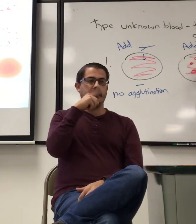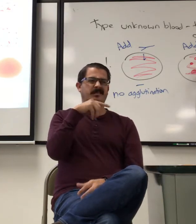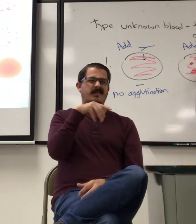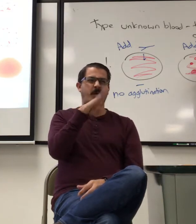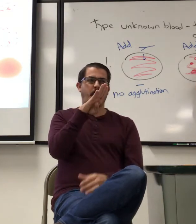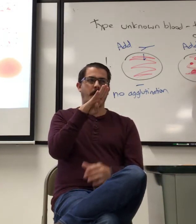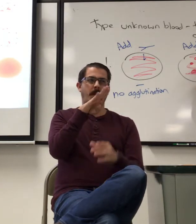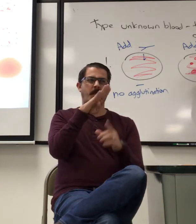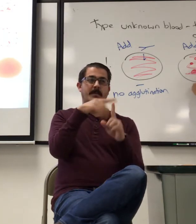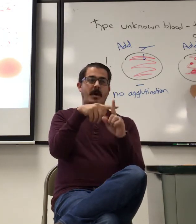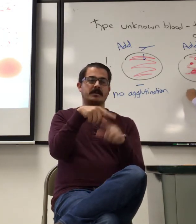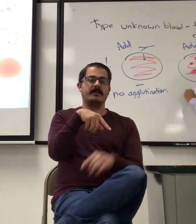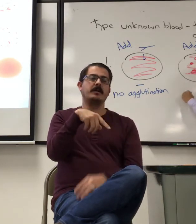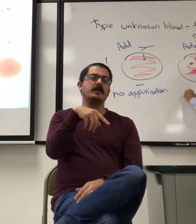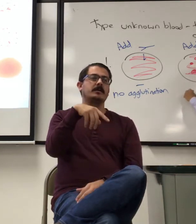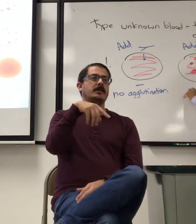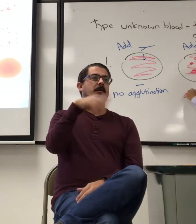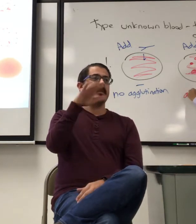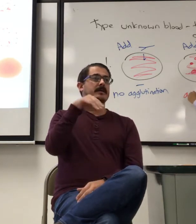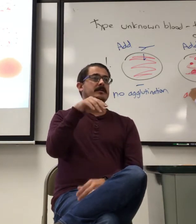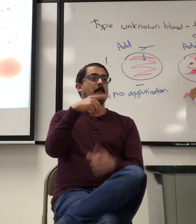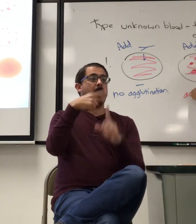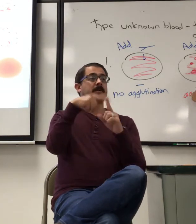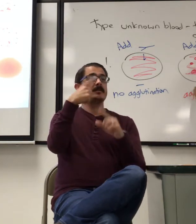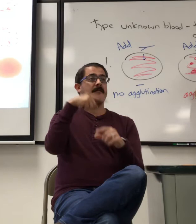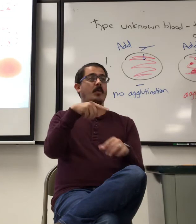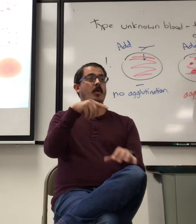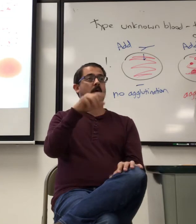Huh. This is positive for agglutination.